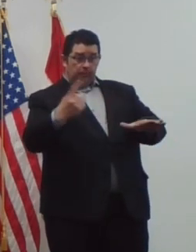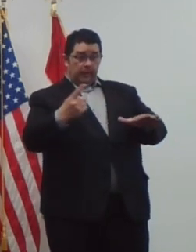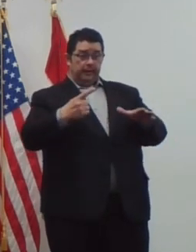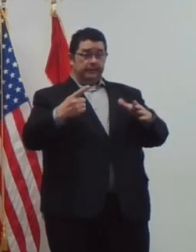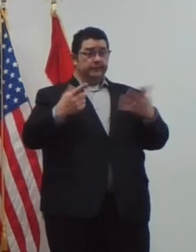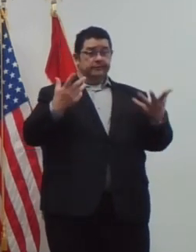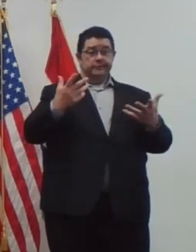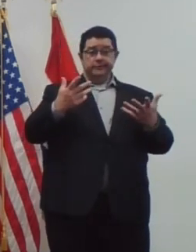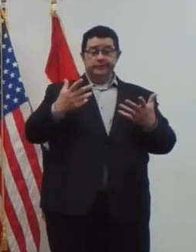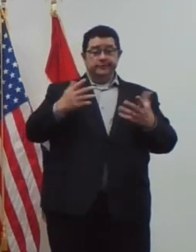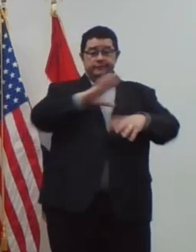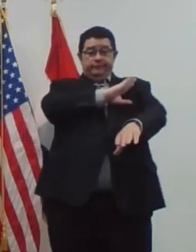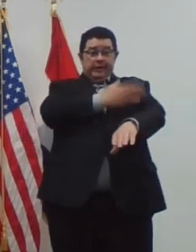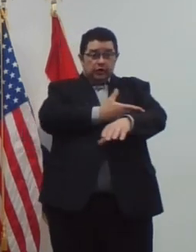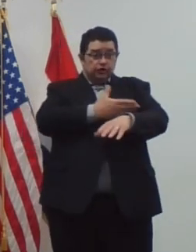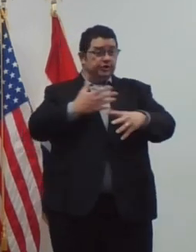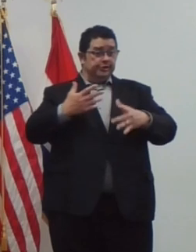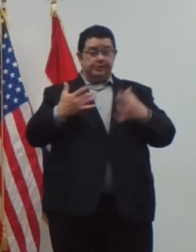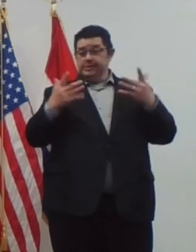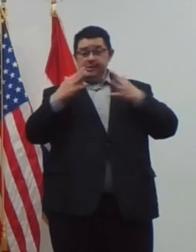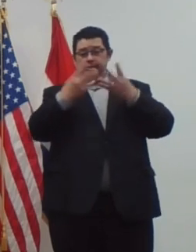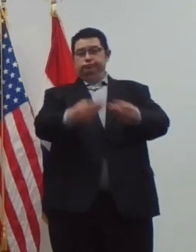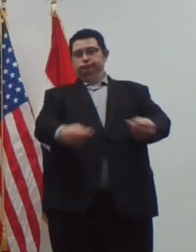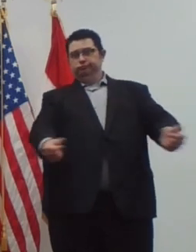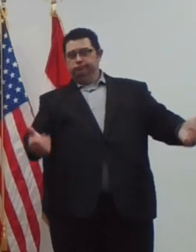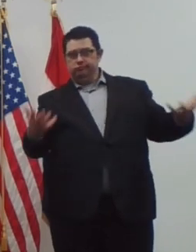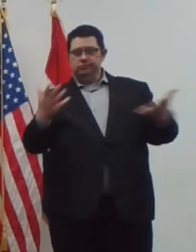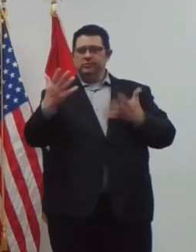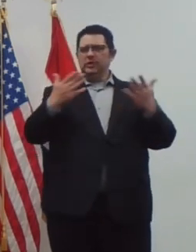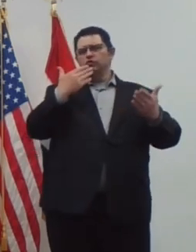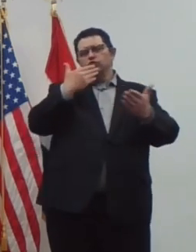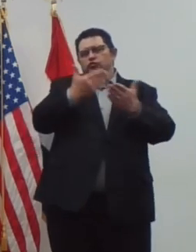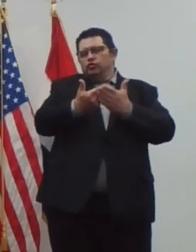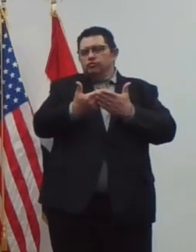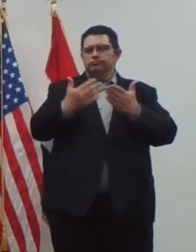and carefully under good supervision and good public health guidance.